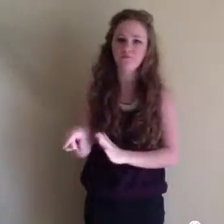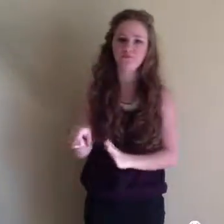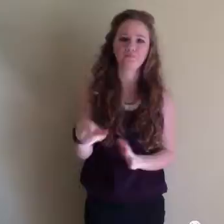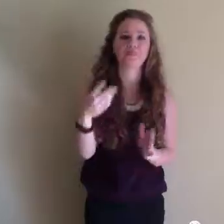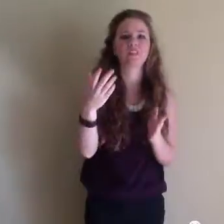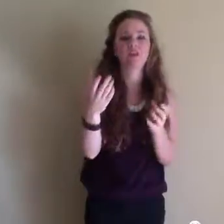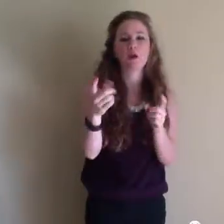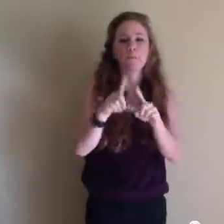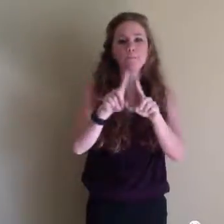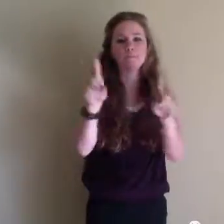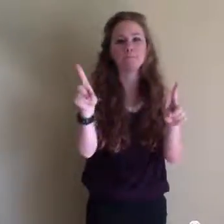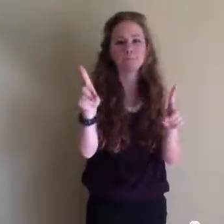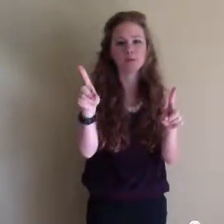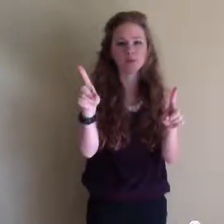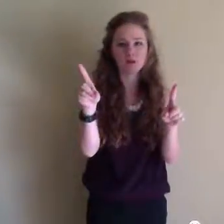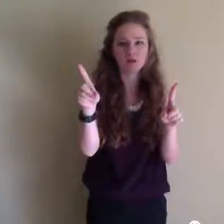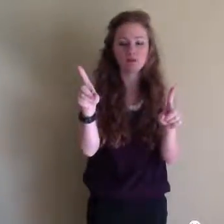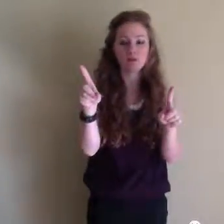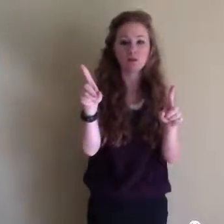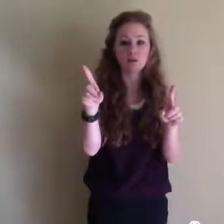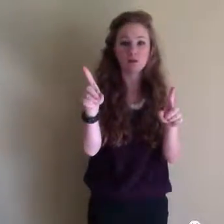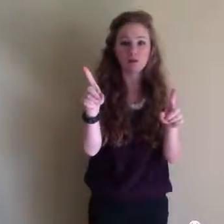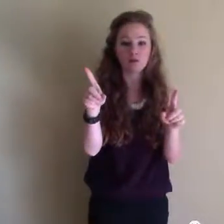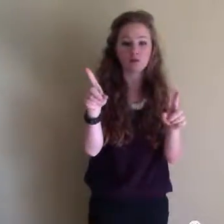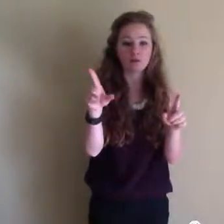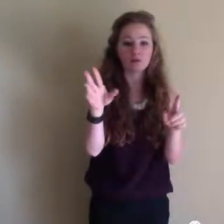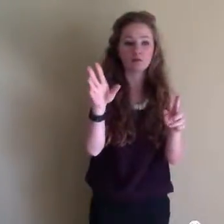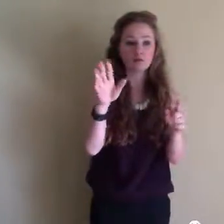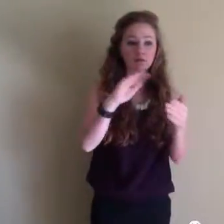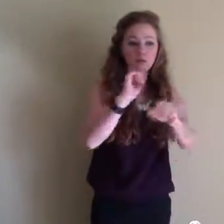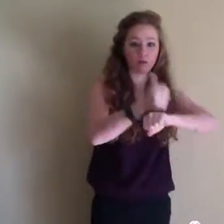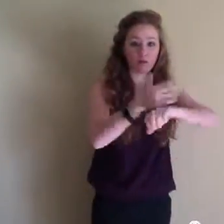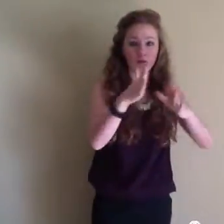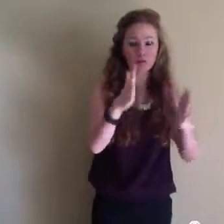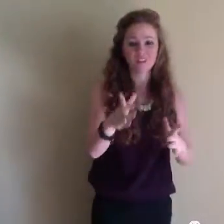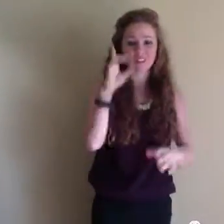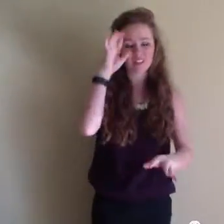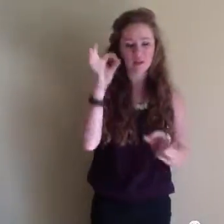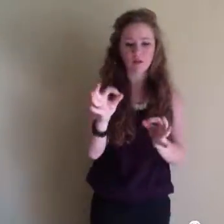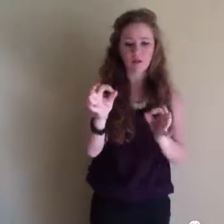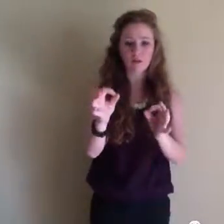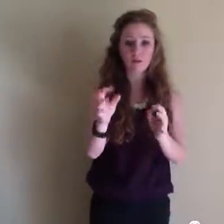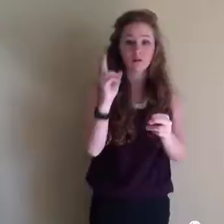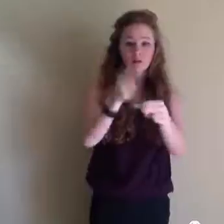they kind of described it as lots of killings and everything like that.